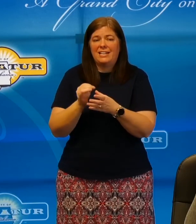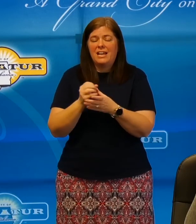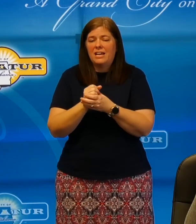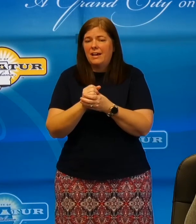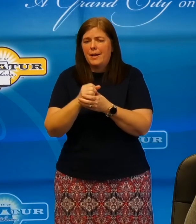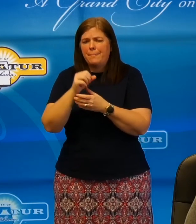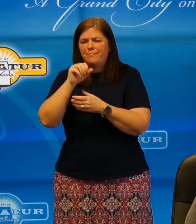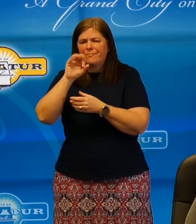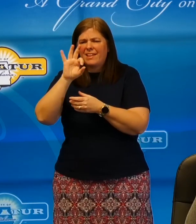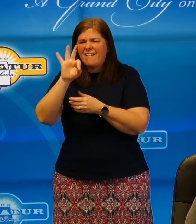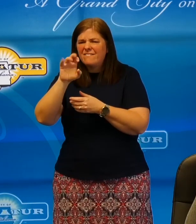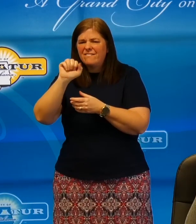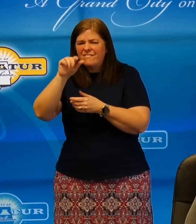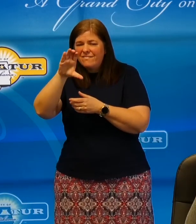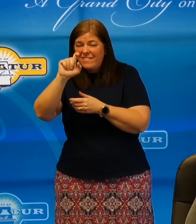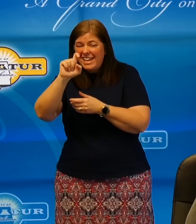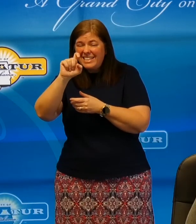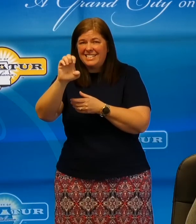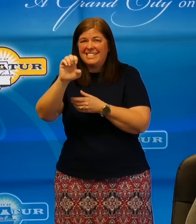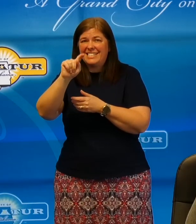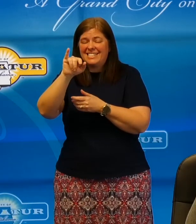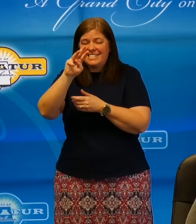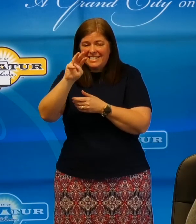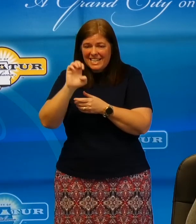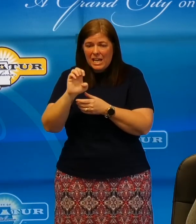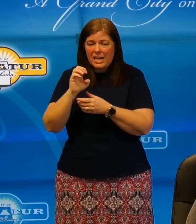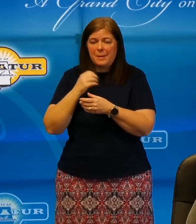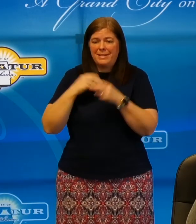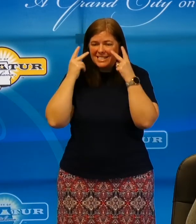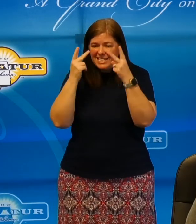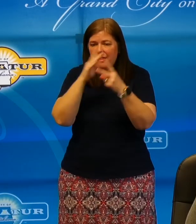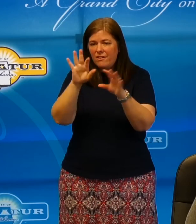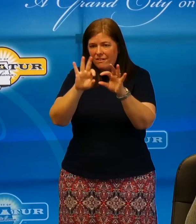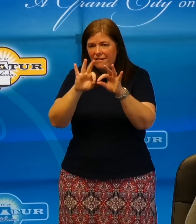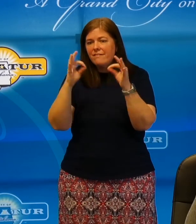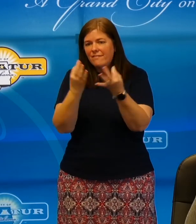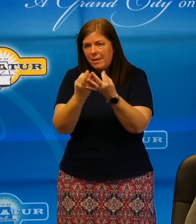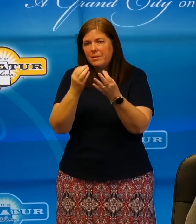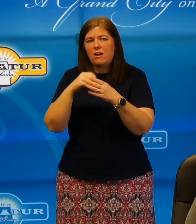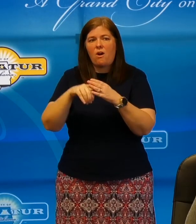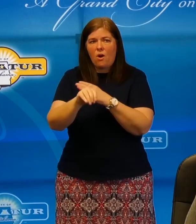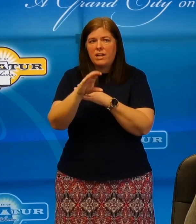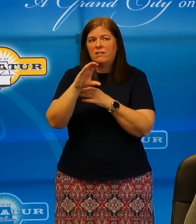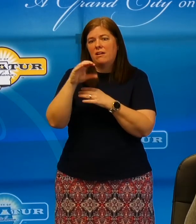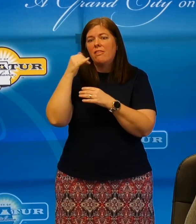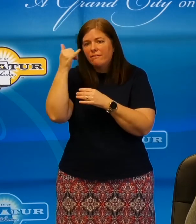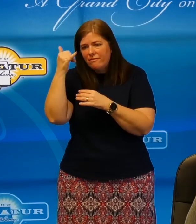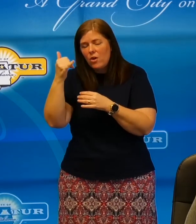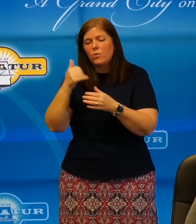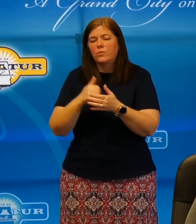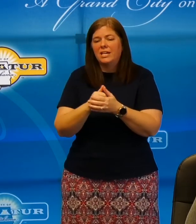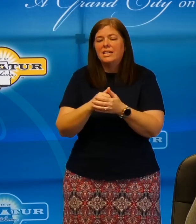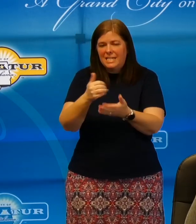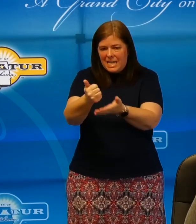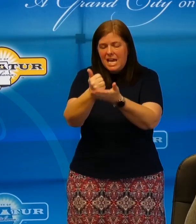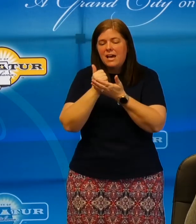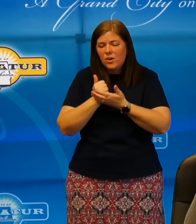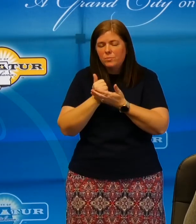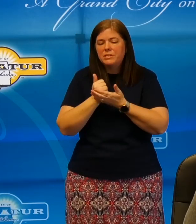that every patient needs to hear their family's voices and see their face if they